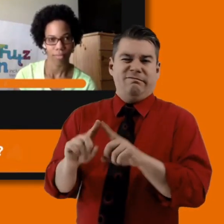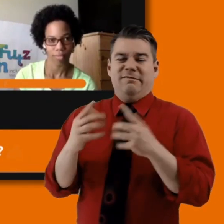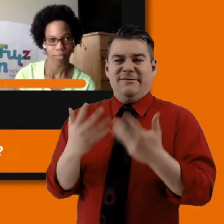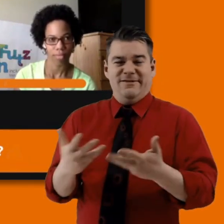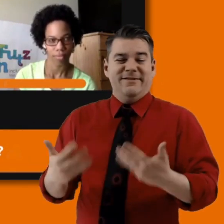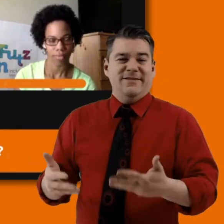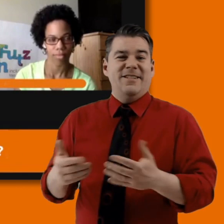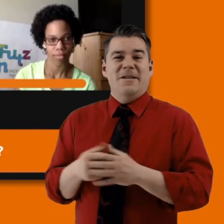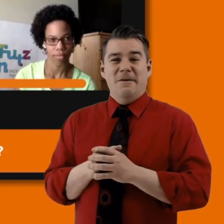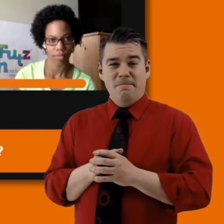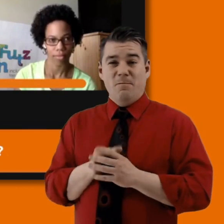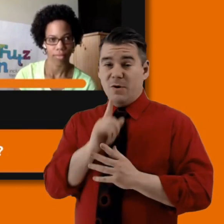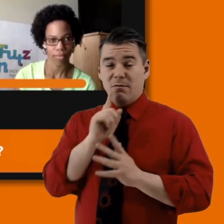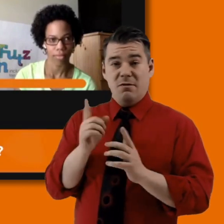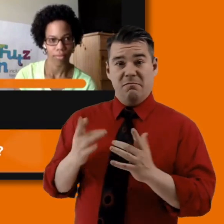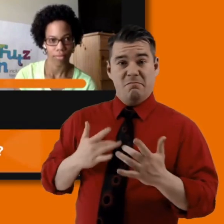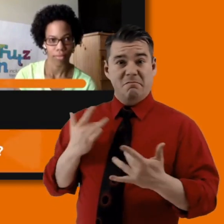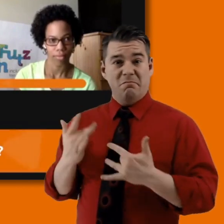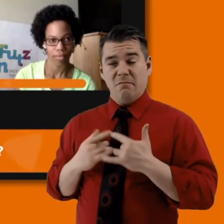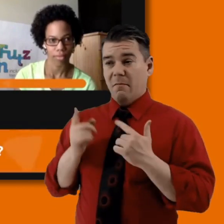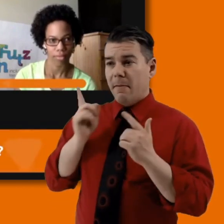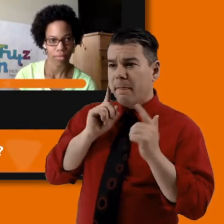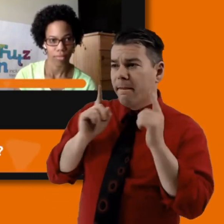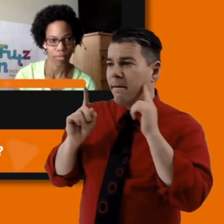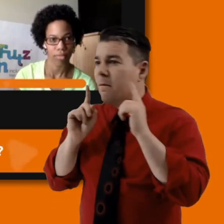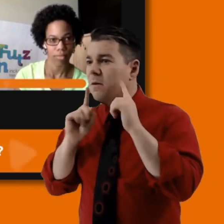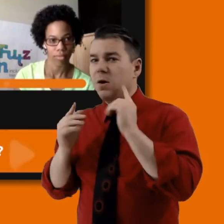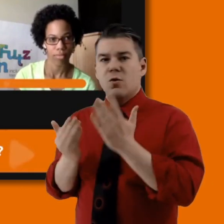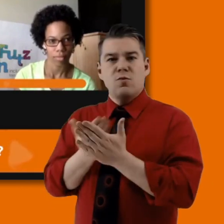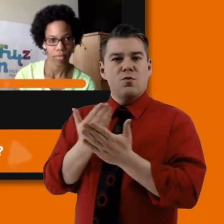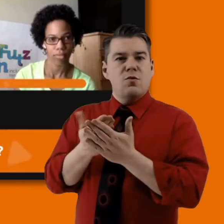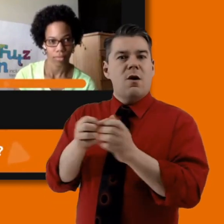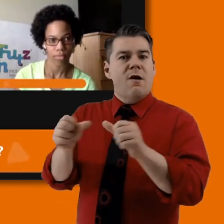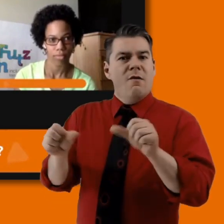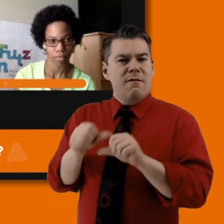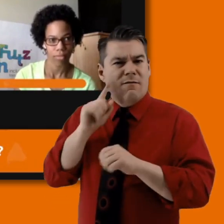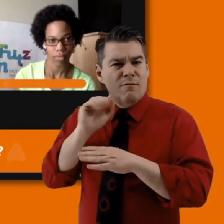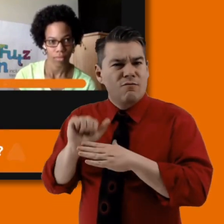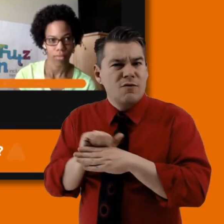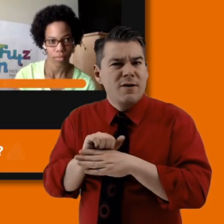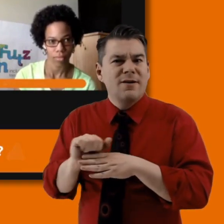really exciting to us to get to hear new emerging areas of practice,